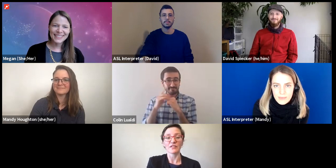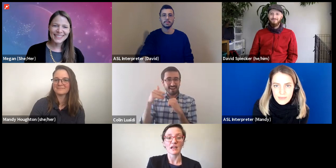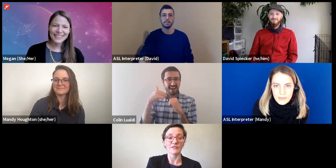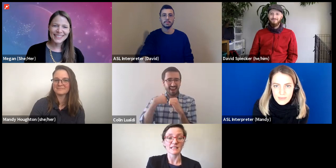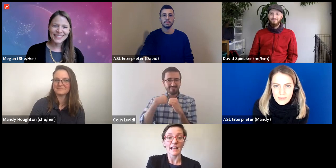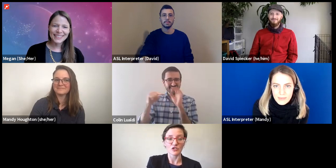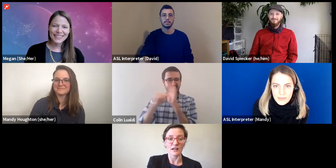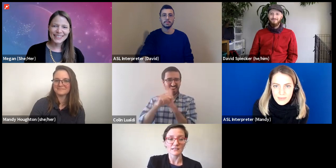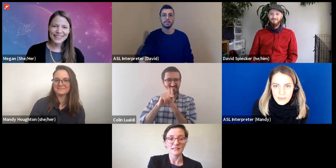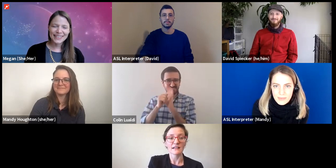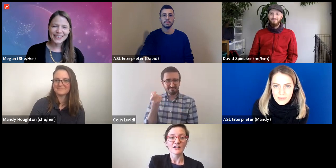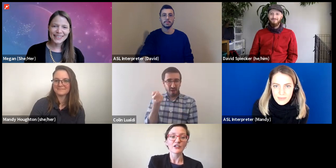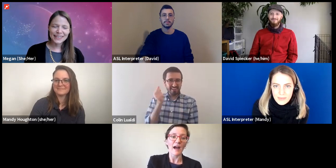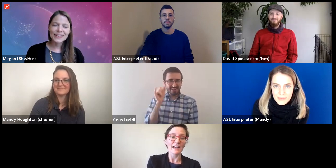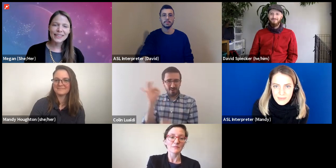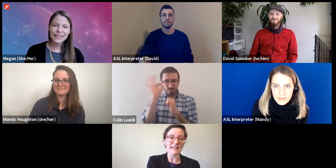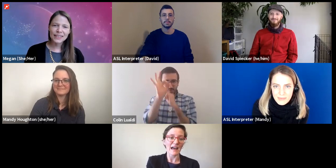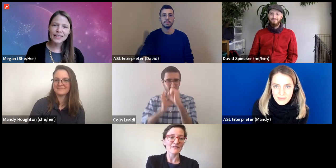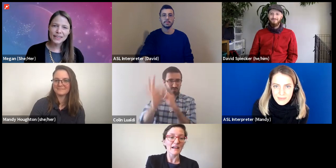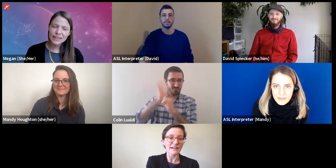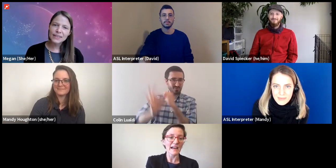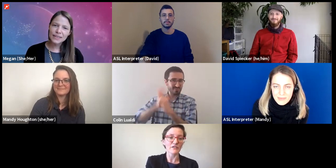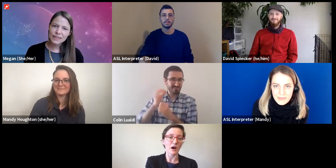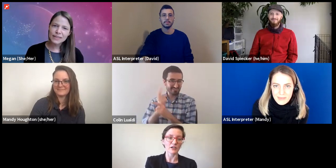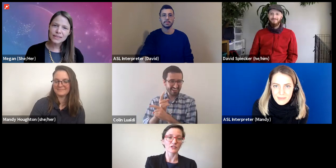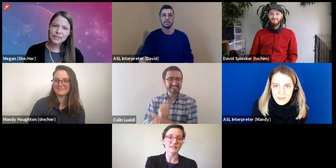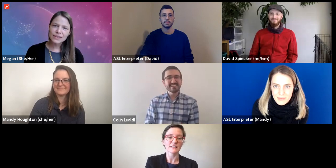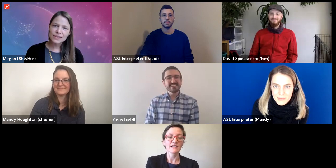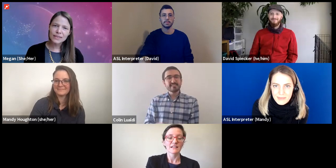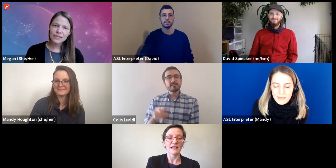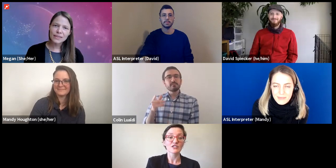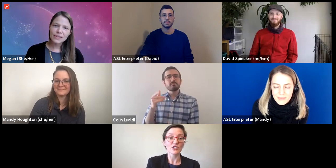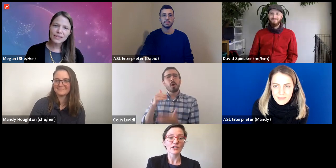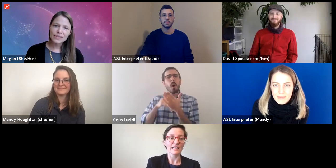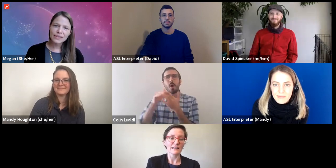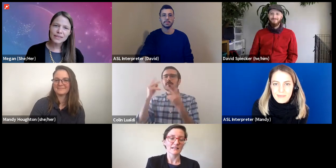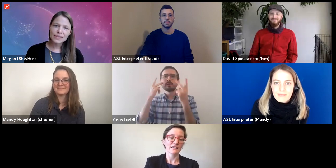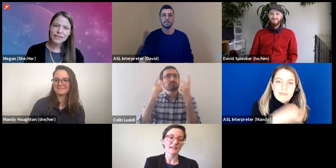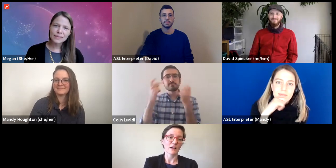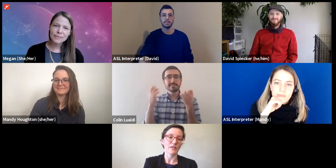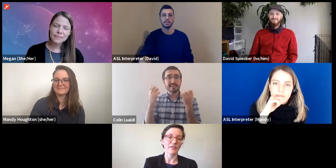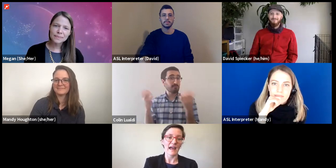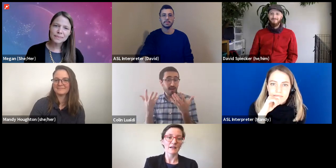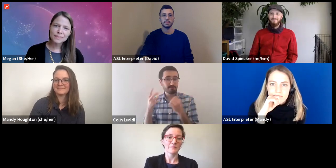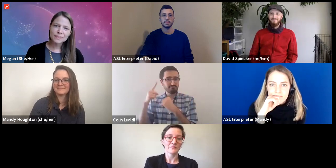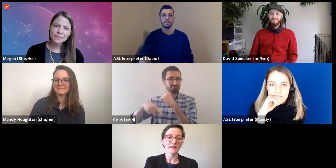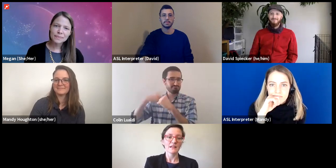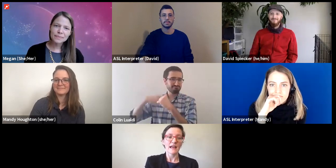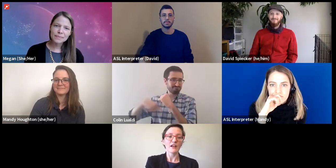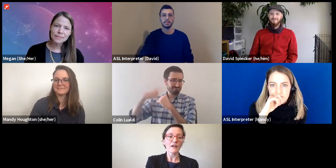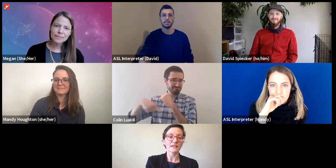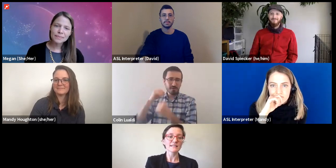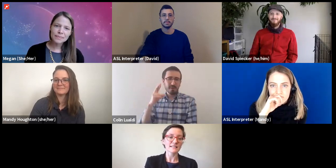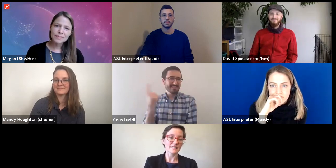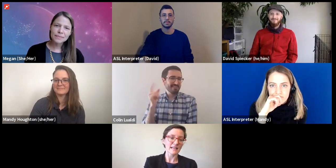I often think of as electron. Atoms, they have negative particles that circulate within the atom.